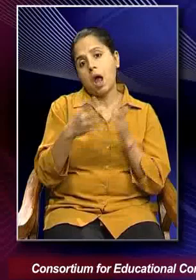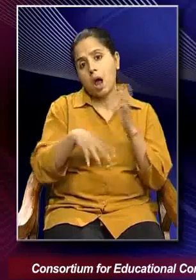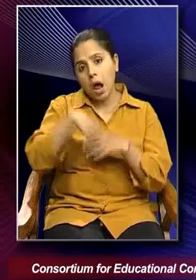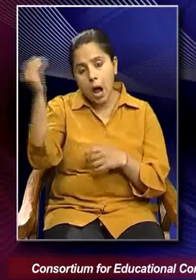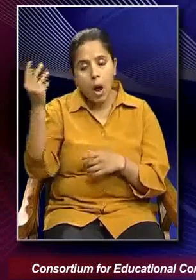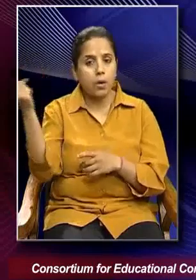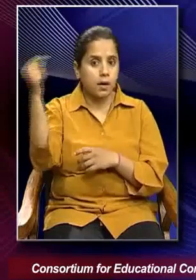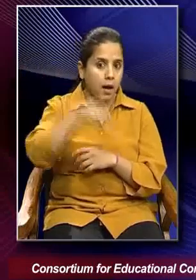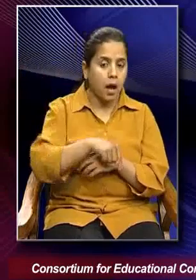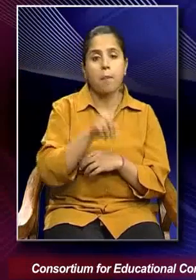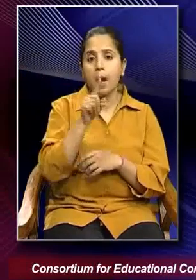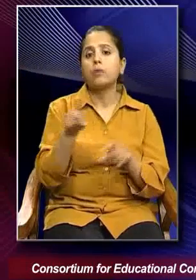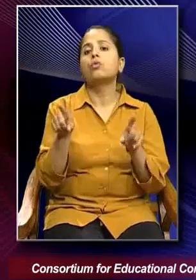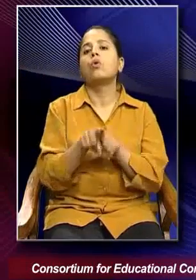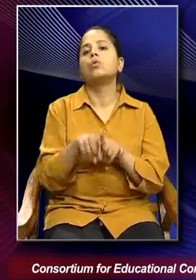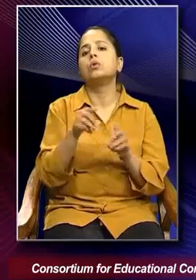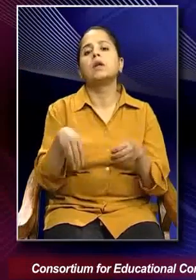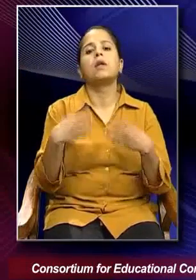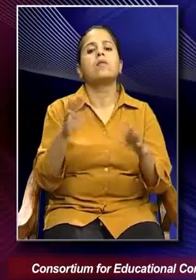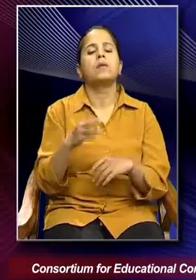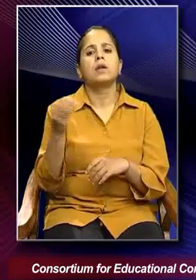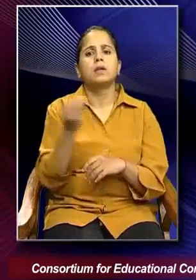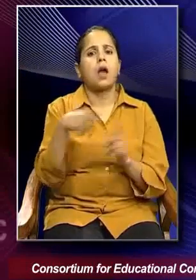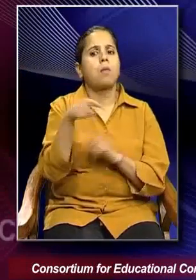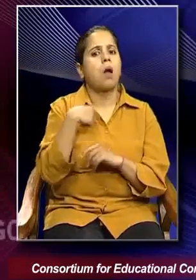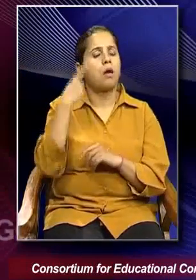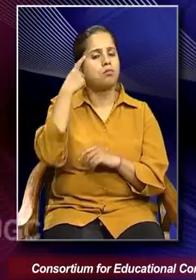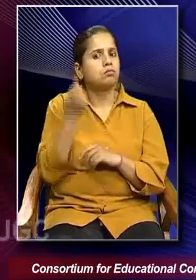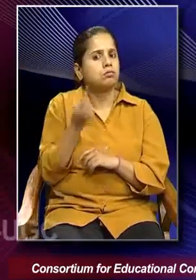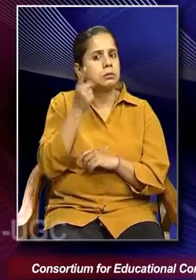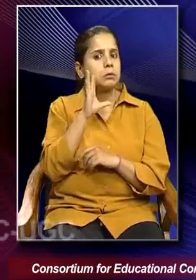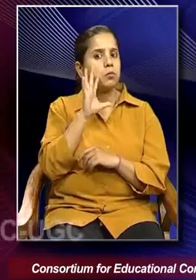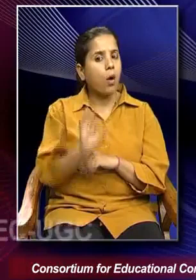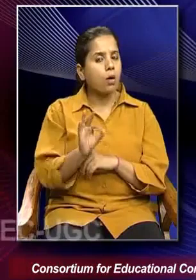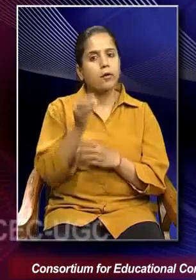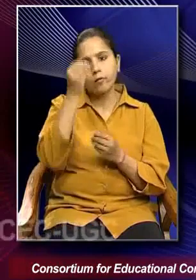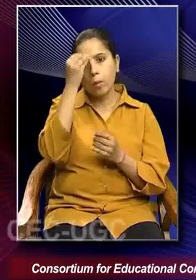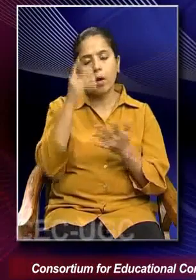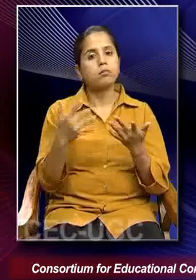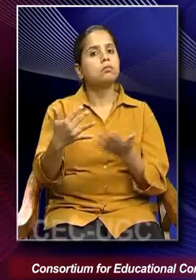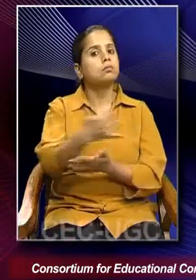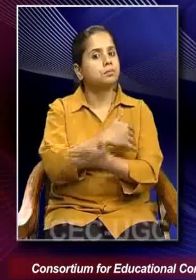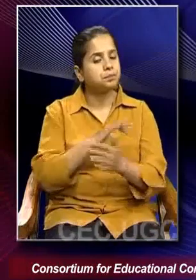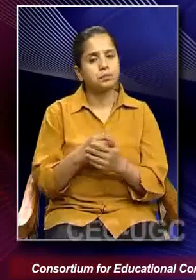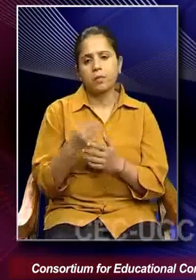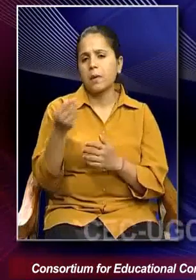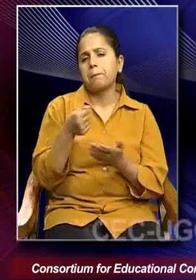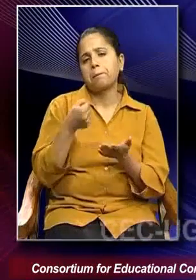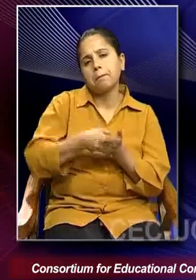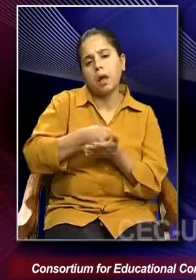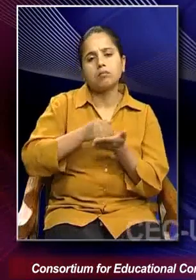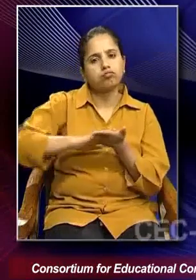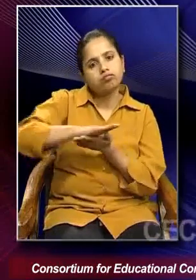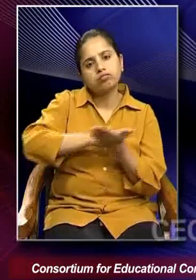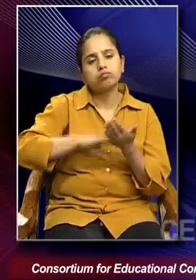coming in, but also it provides you some ancillary information about some of the basic